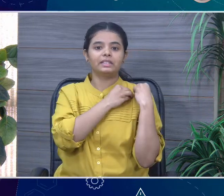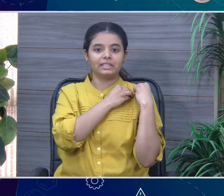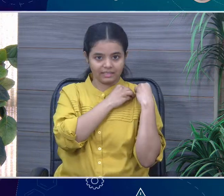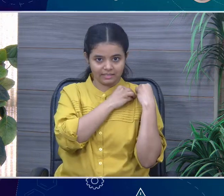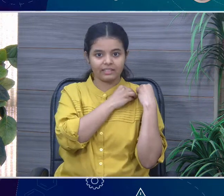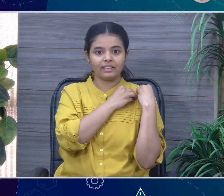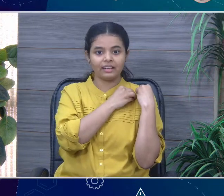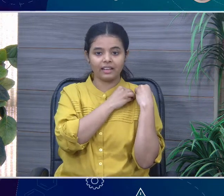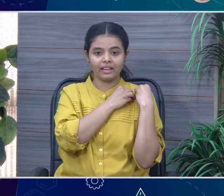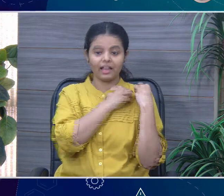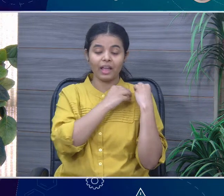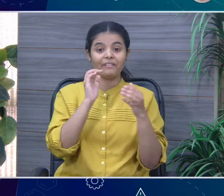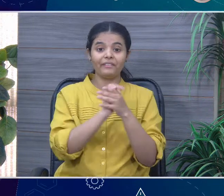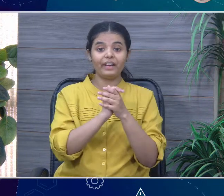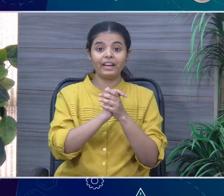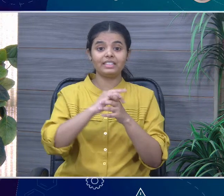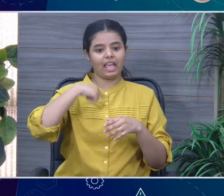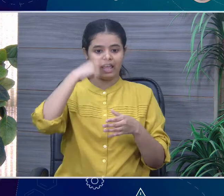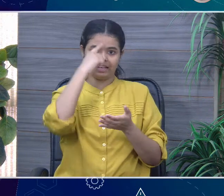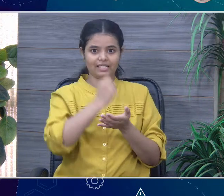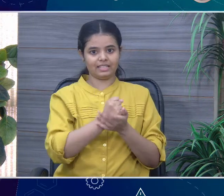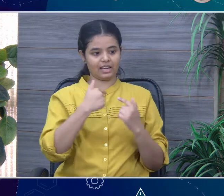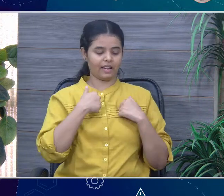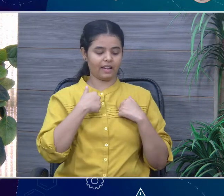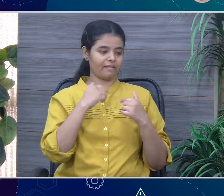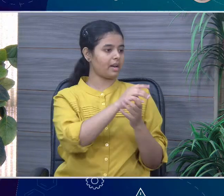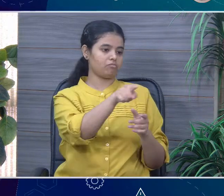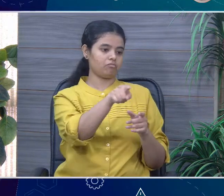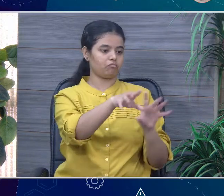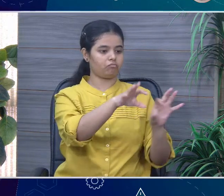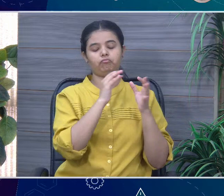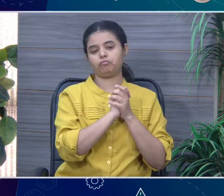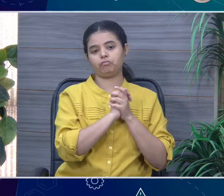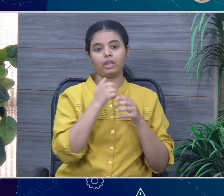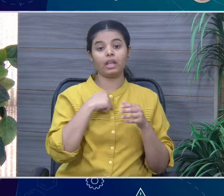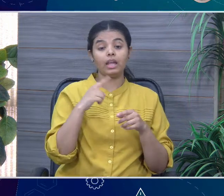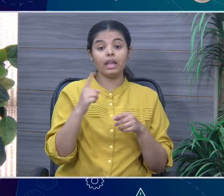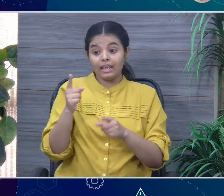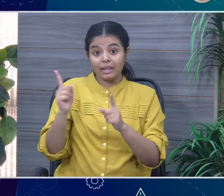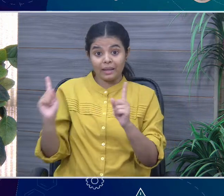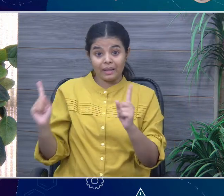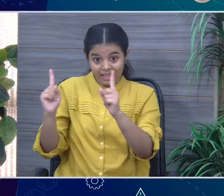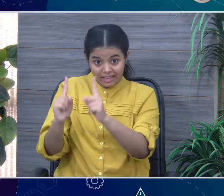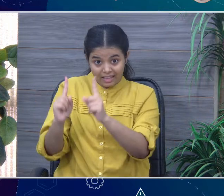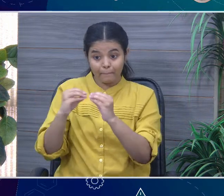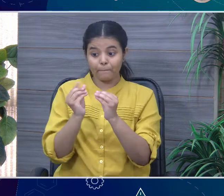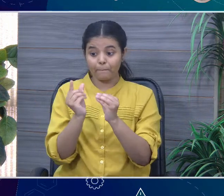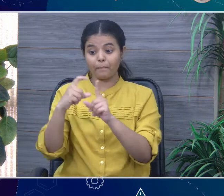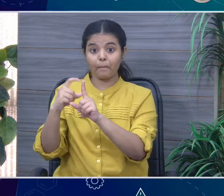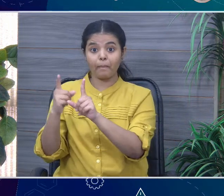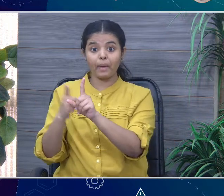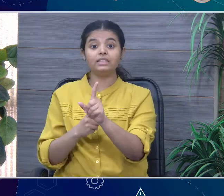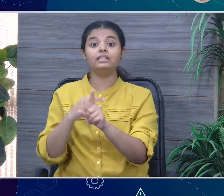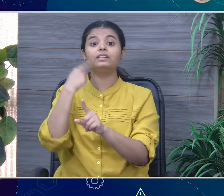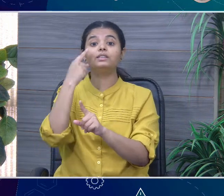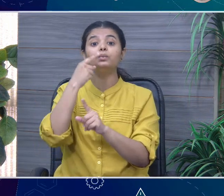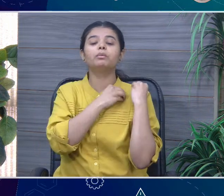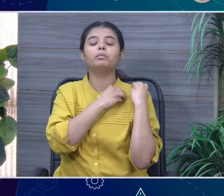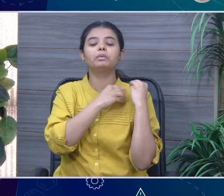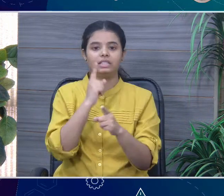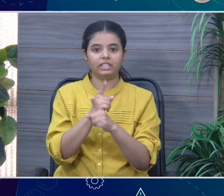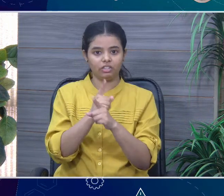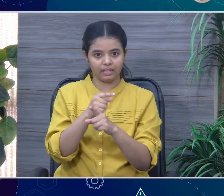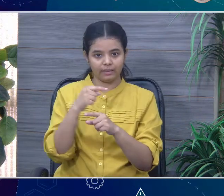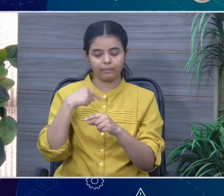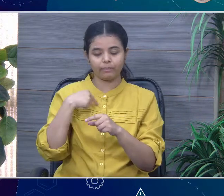the responsibility to do this. We don't leave it to the children. We require her intervention, his or her intervention, and